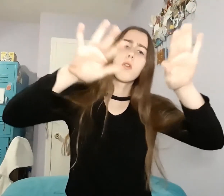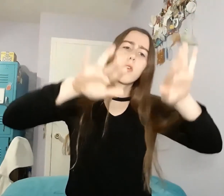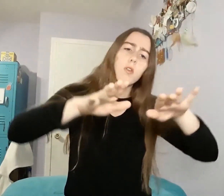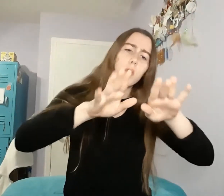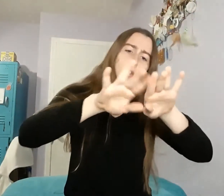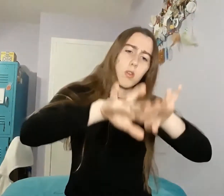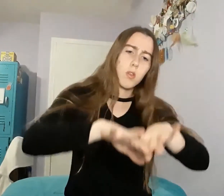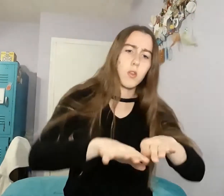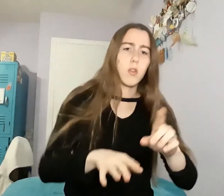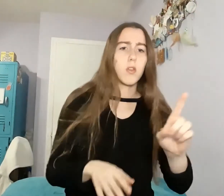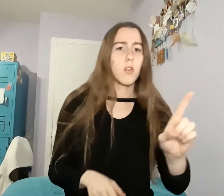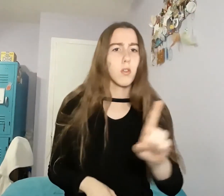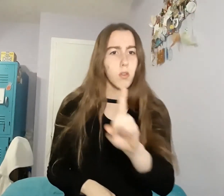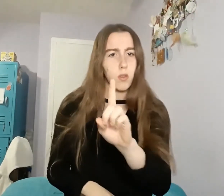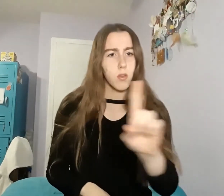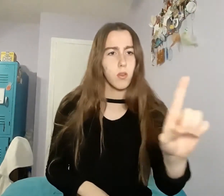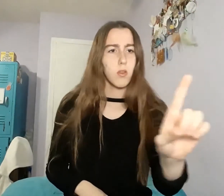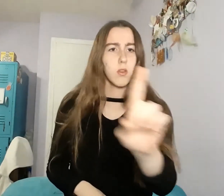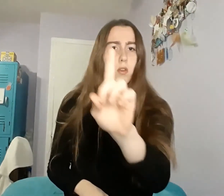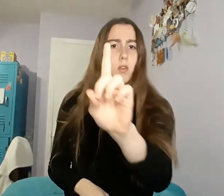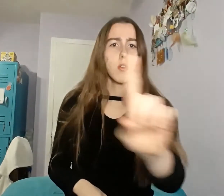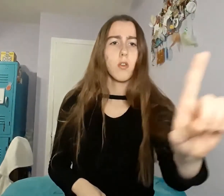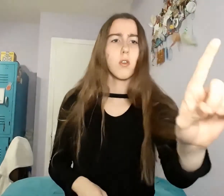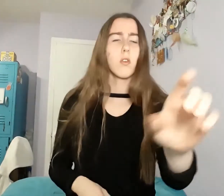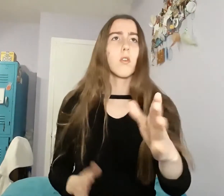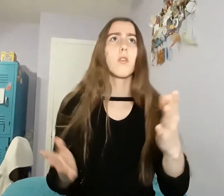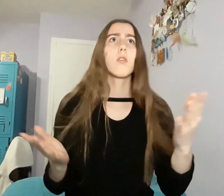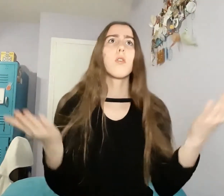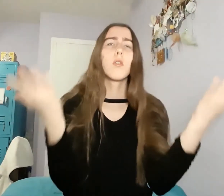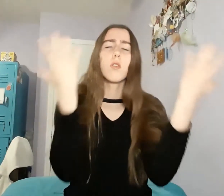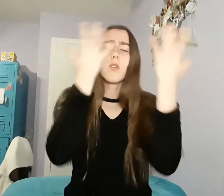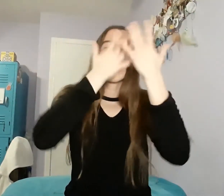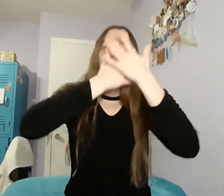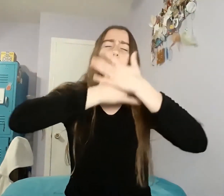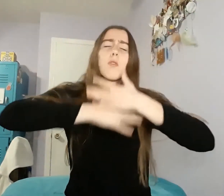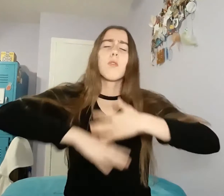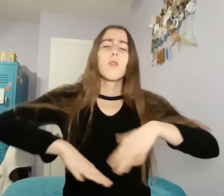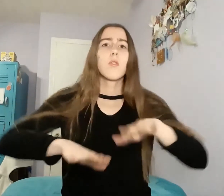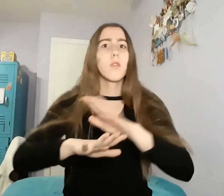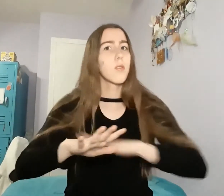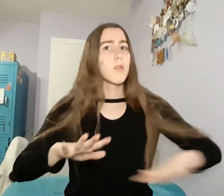Walking through the valley of shadows everywhere.